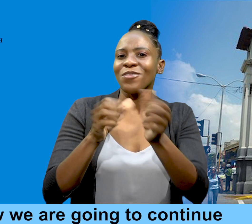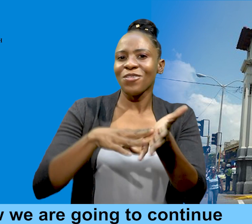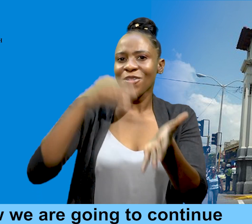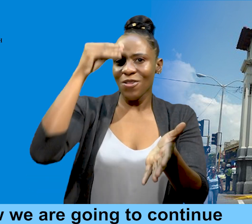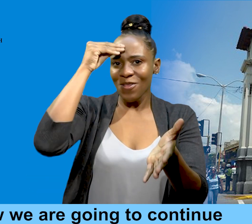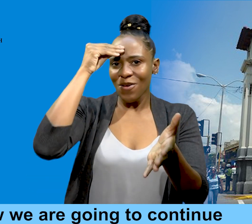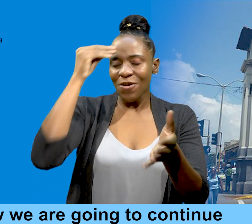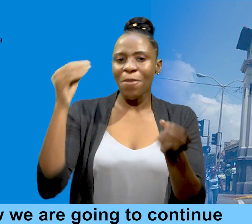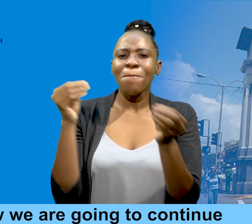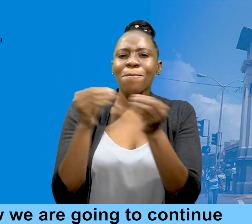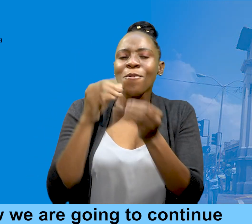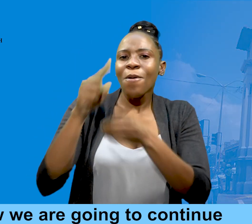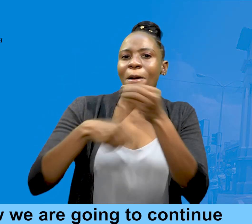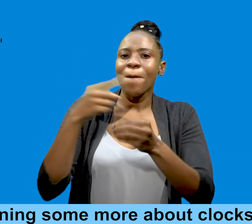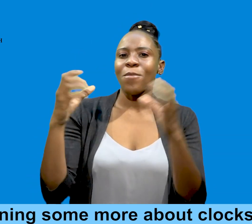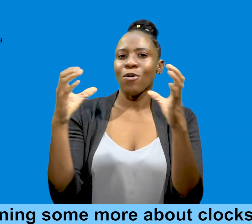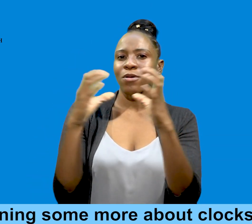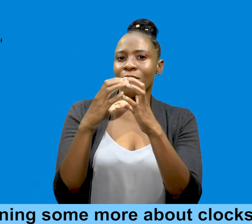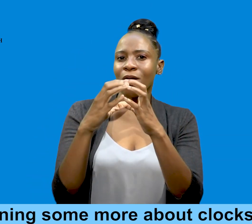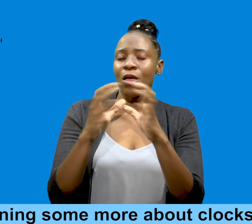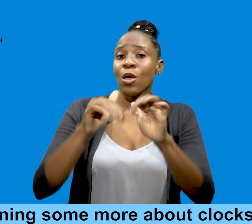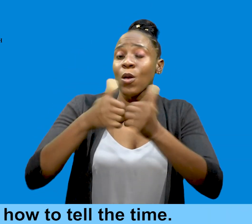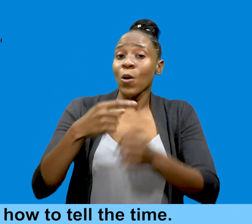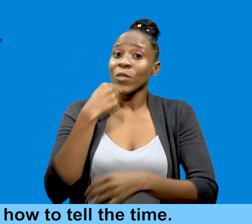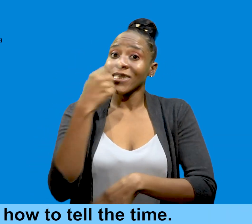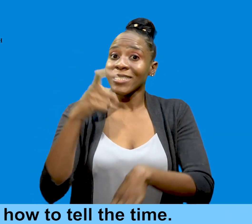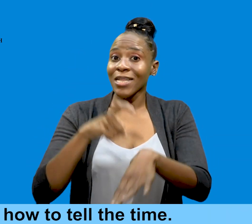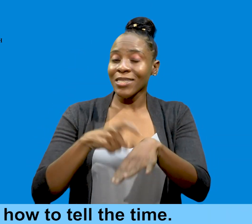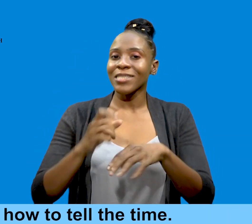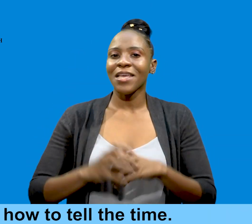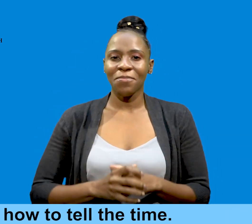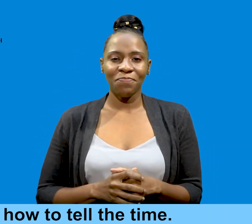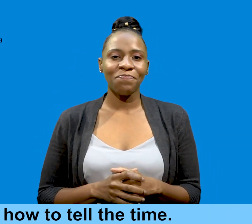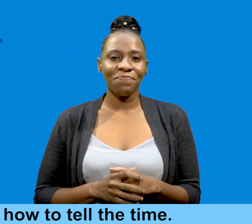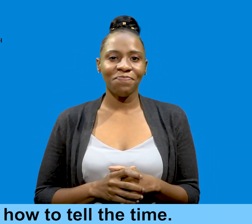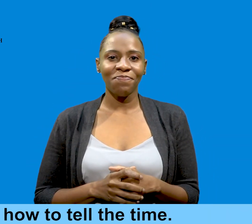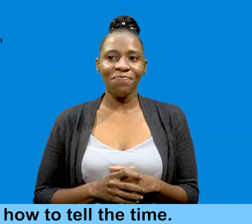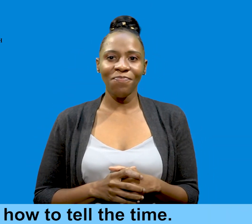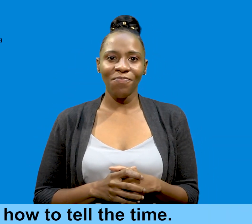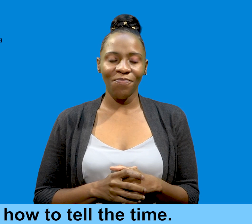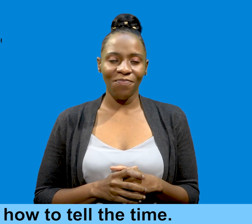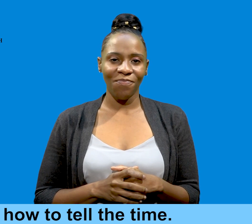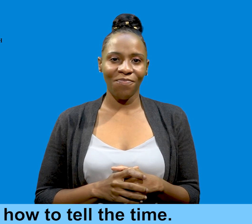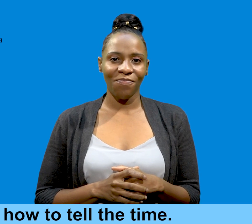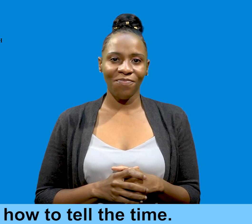Now we're going to continue learning some more about clocks and how to tell the time.